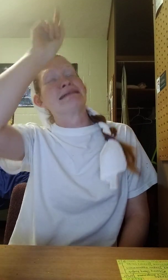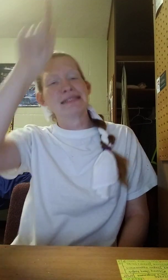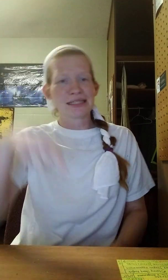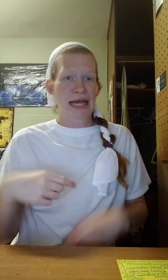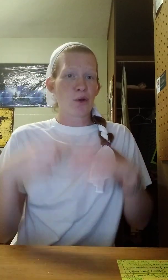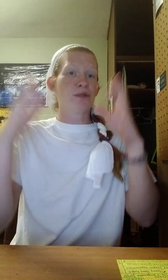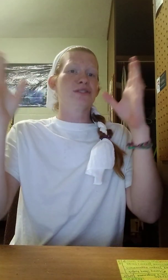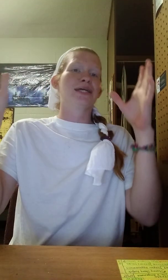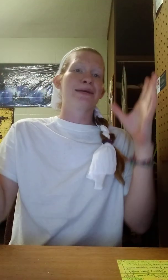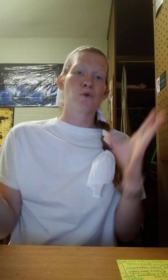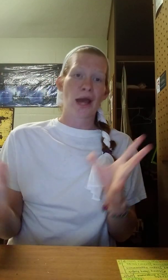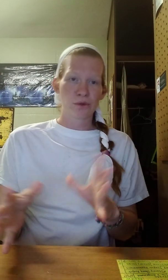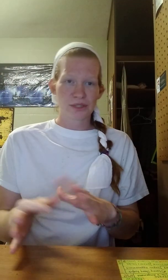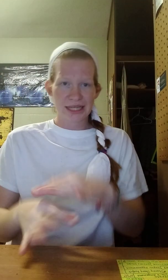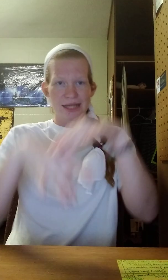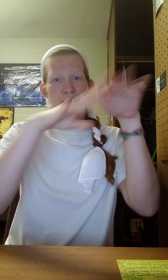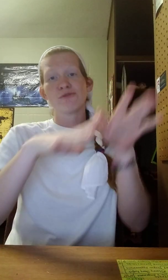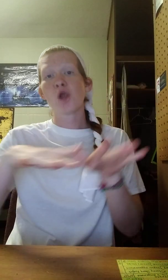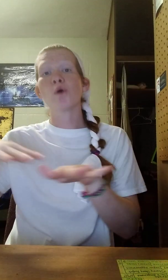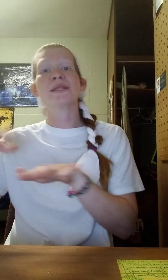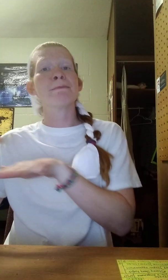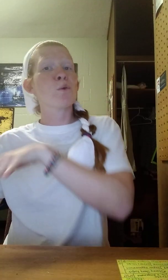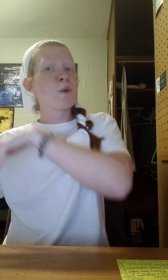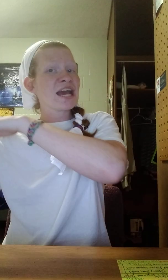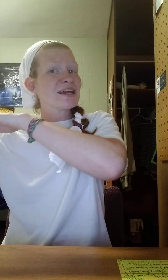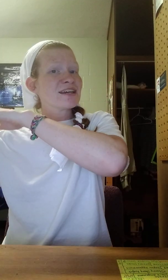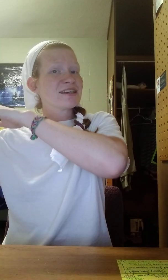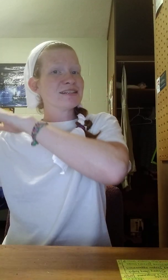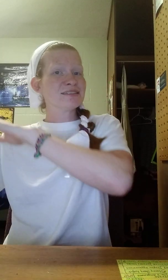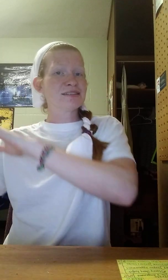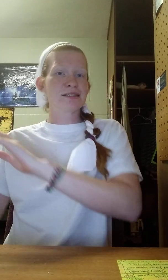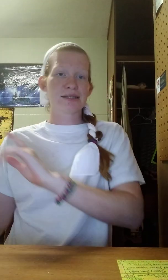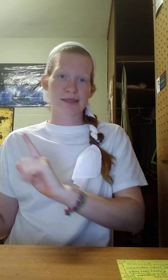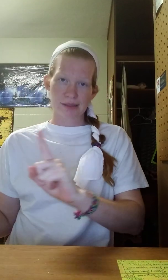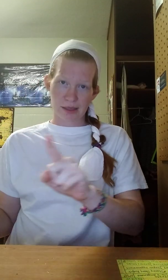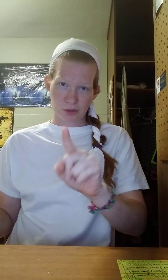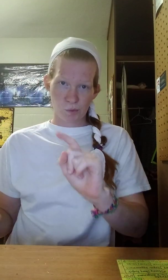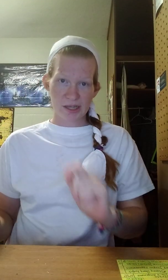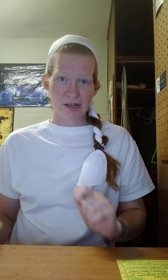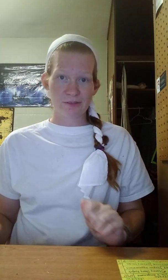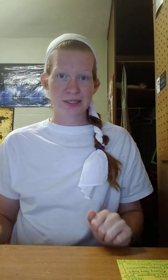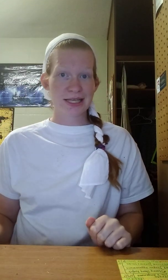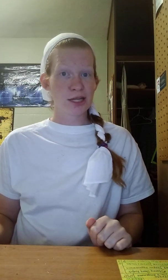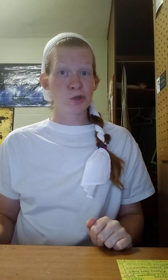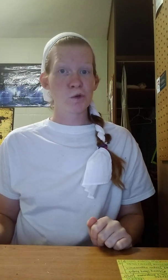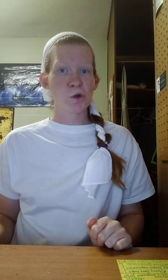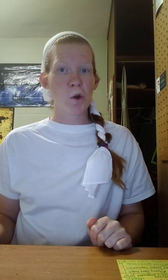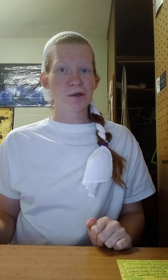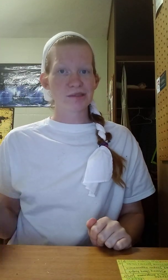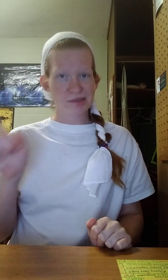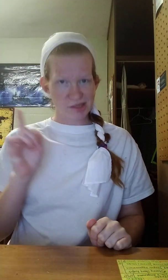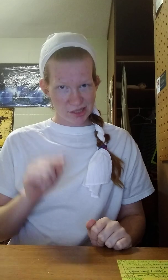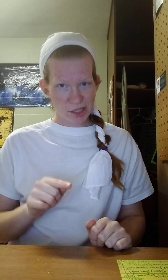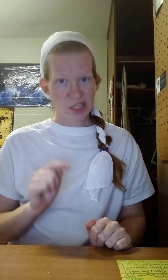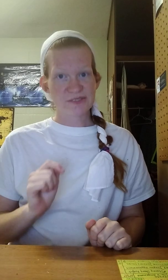And the waters came down and sort of floated them away. And that's why you never seen a unicorn to this